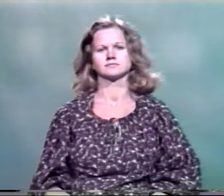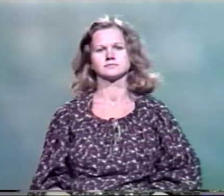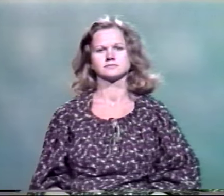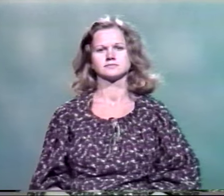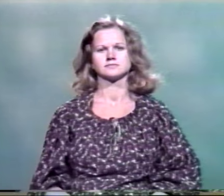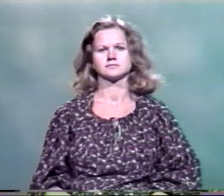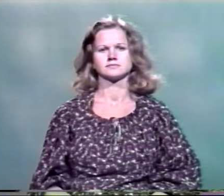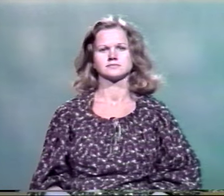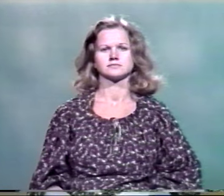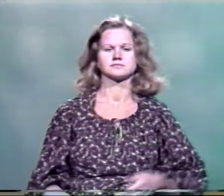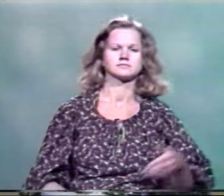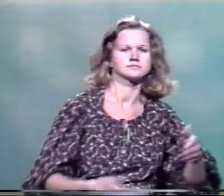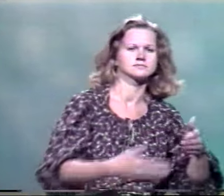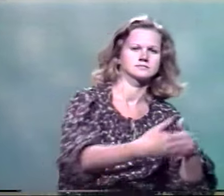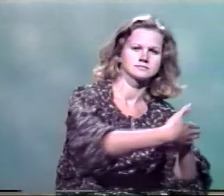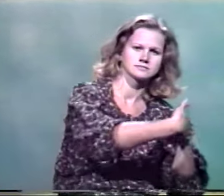Opening the door on the driver's side.